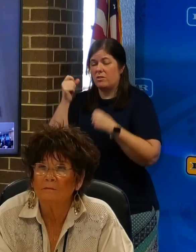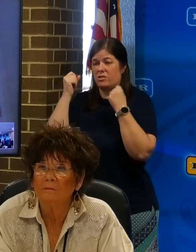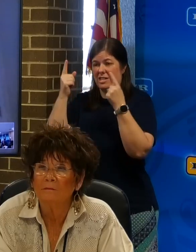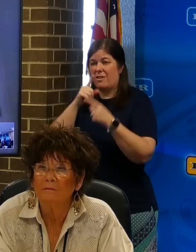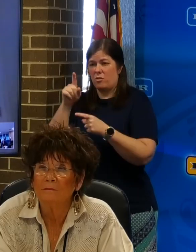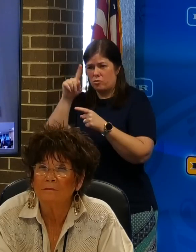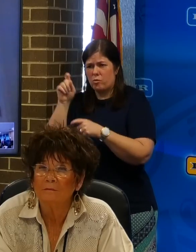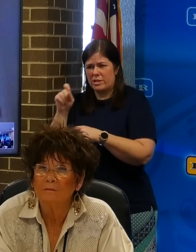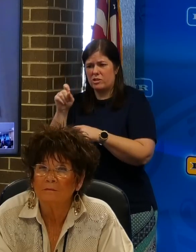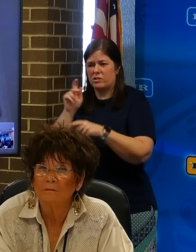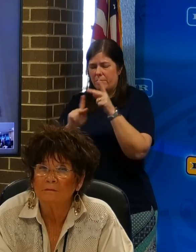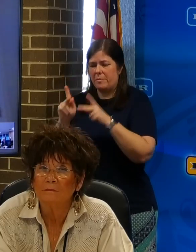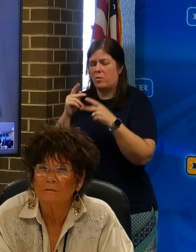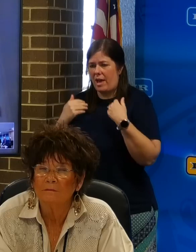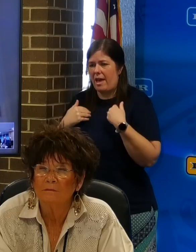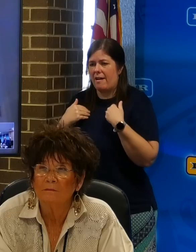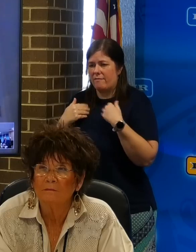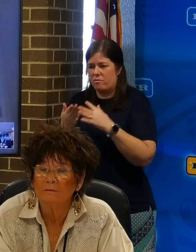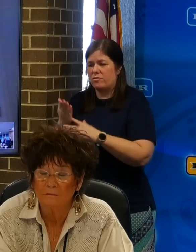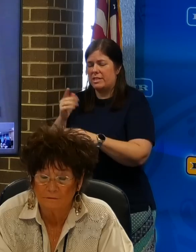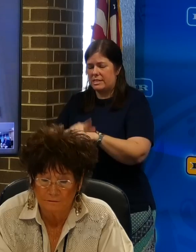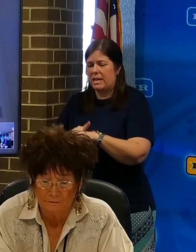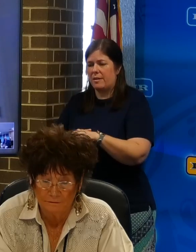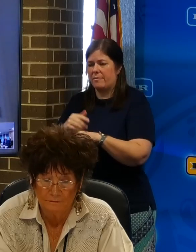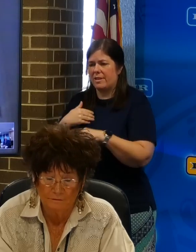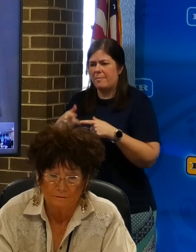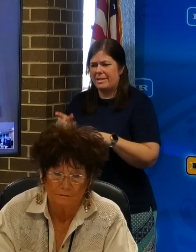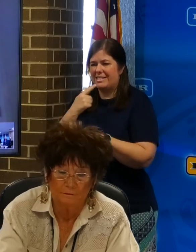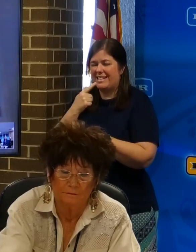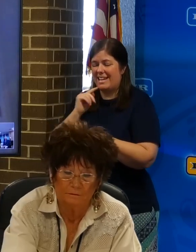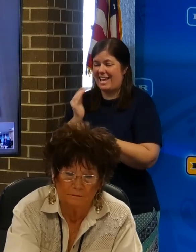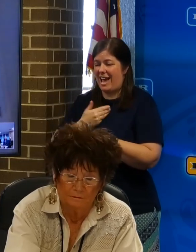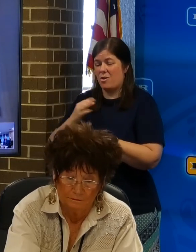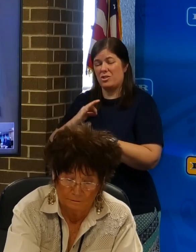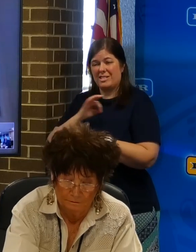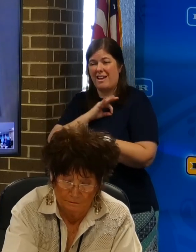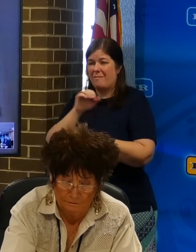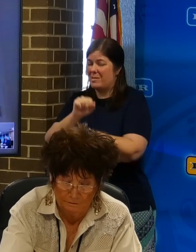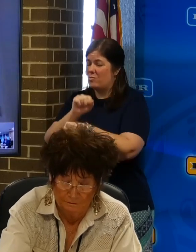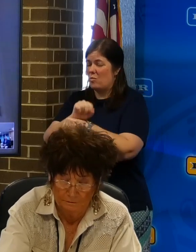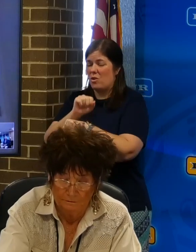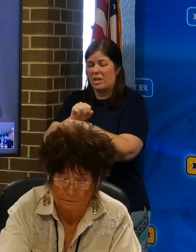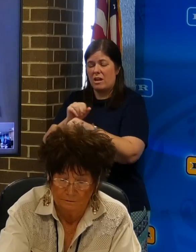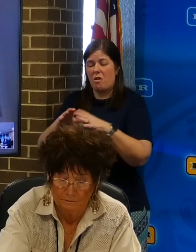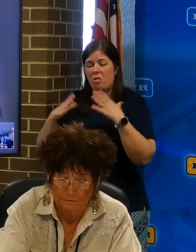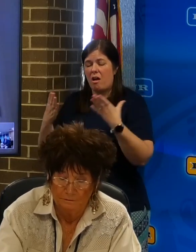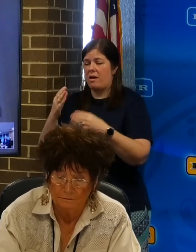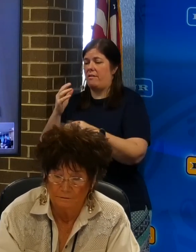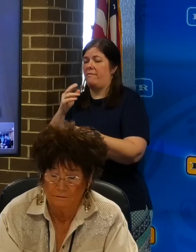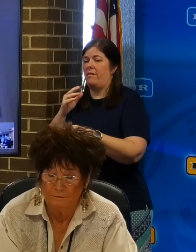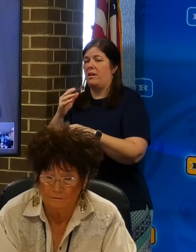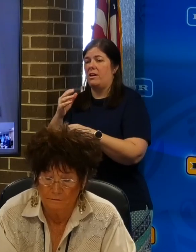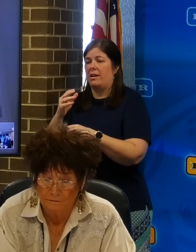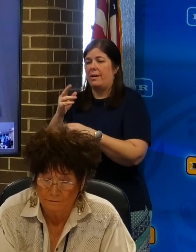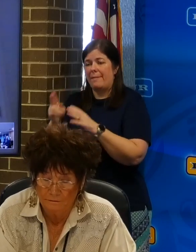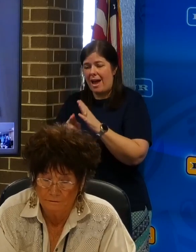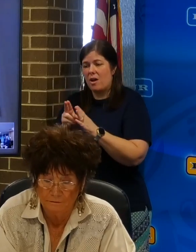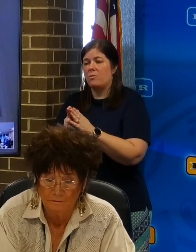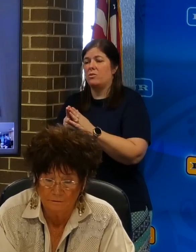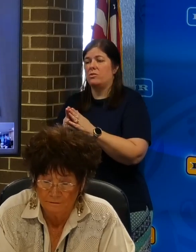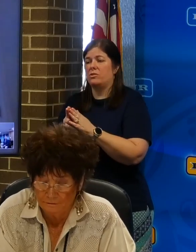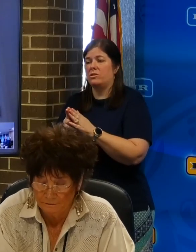questions and those concerns. Let me say this, our staff's been working tirelessly to meet those demands, process the plans.